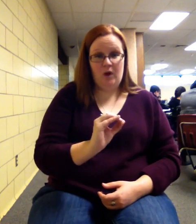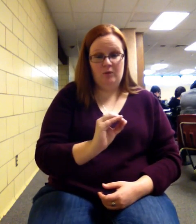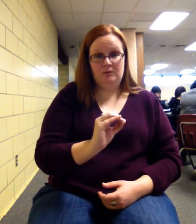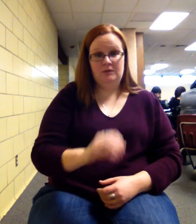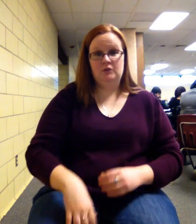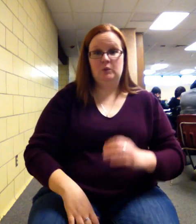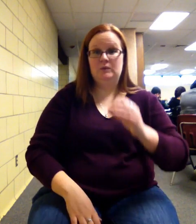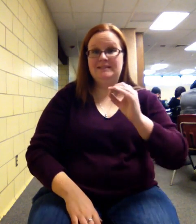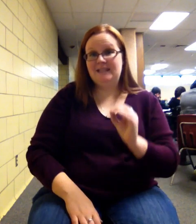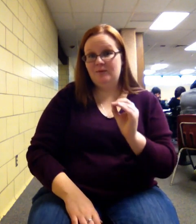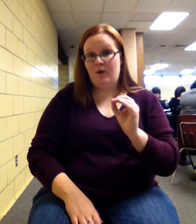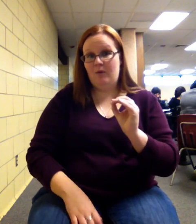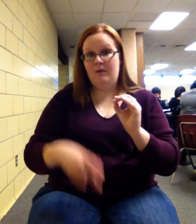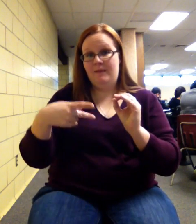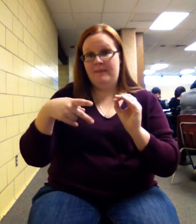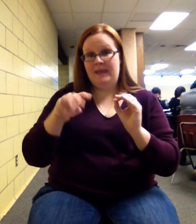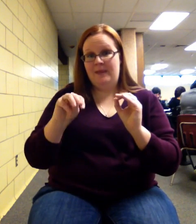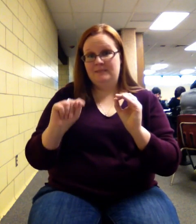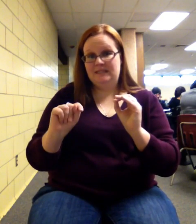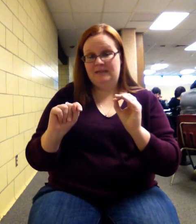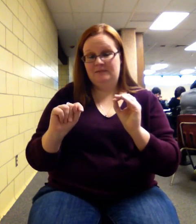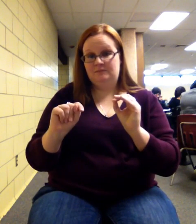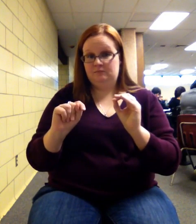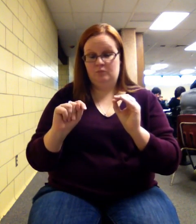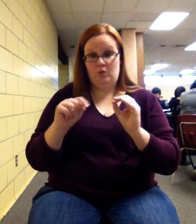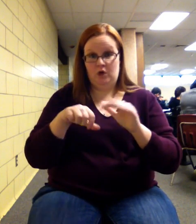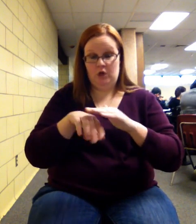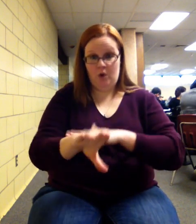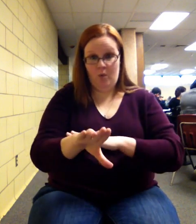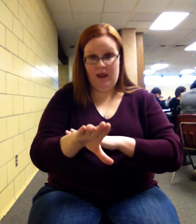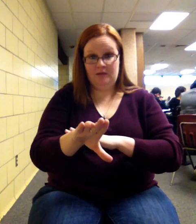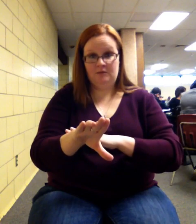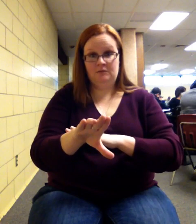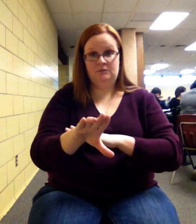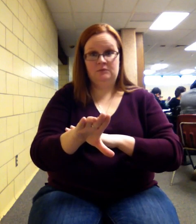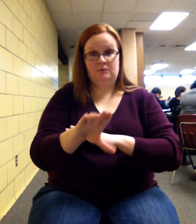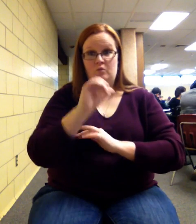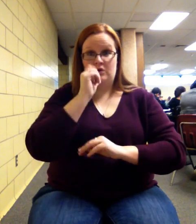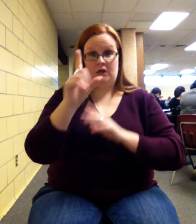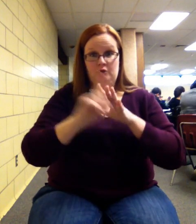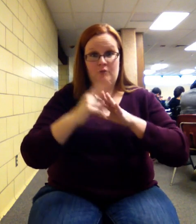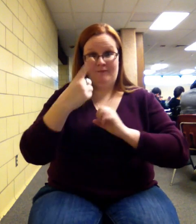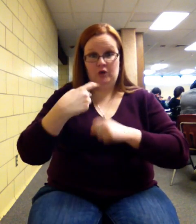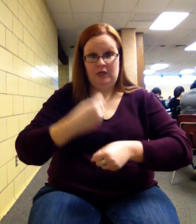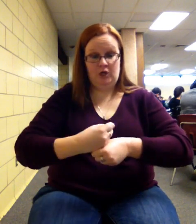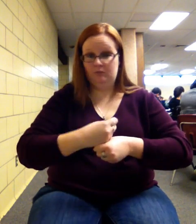payment. We're going to walk in, put the money in the bank, and we're not showing up for a year. We're not making payments along the